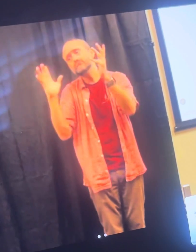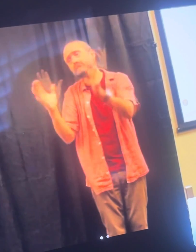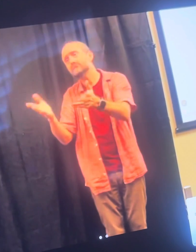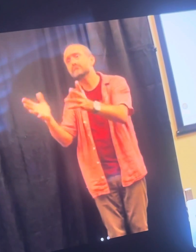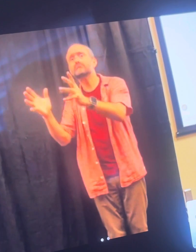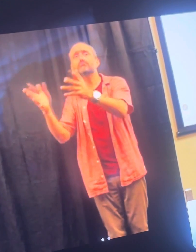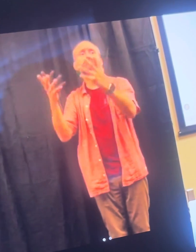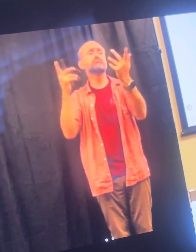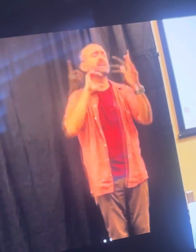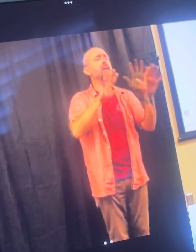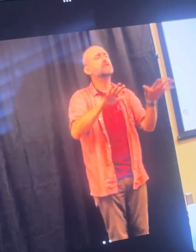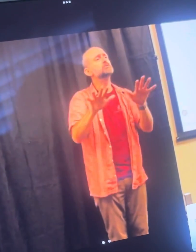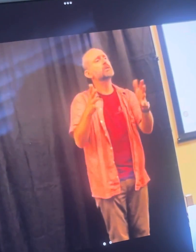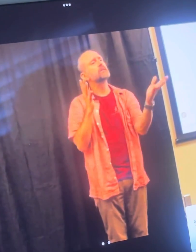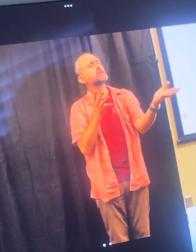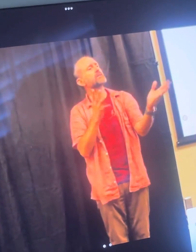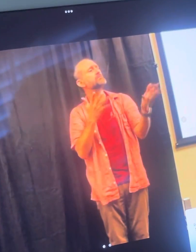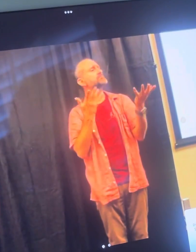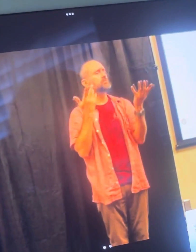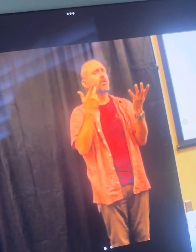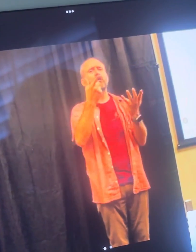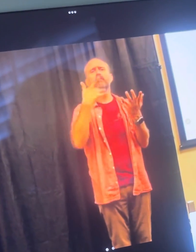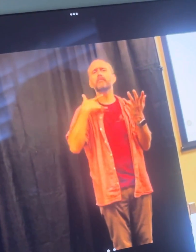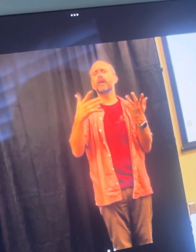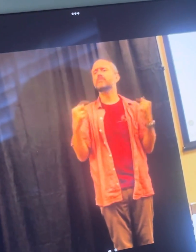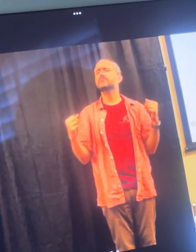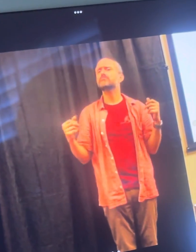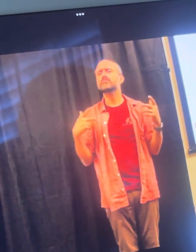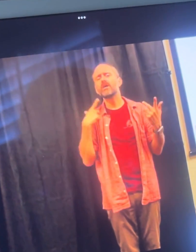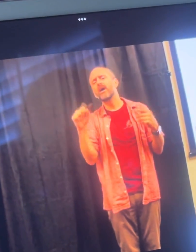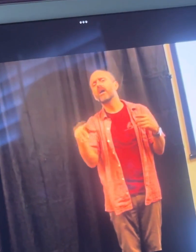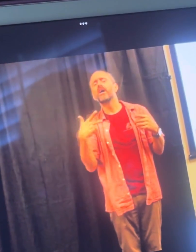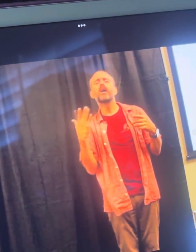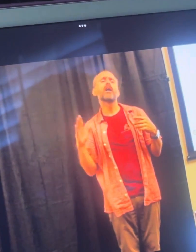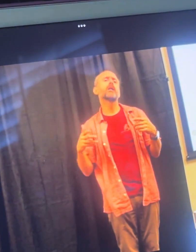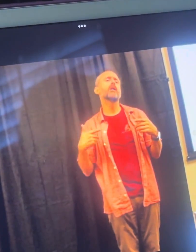or maybe I was chatting with a friend, just having a casual conversation,